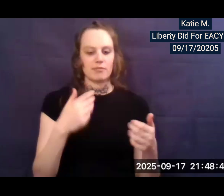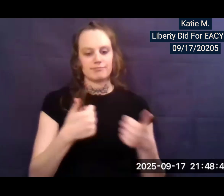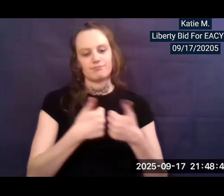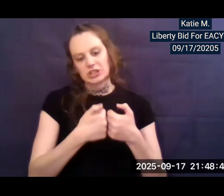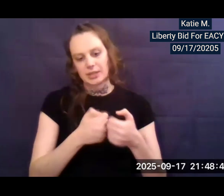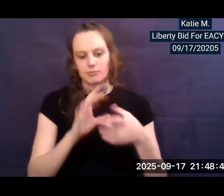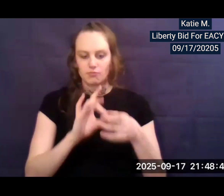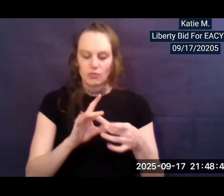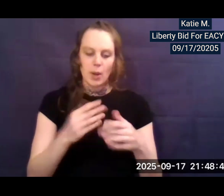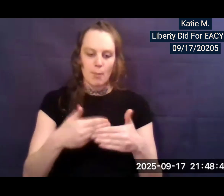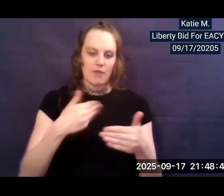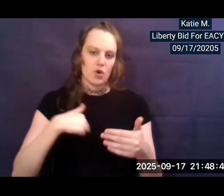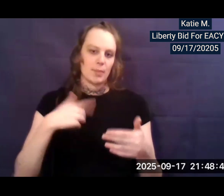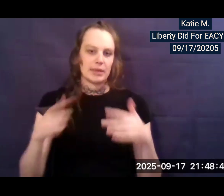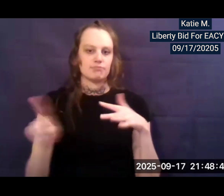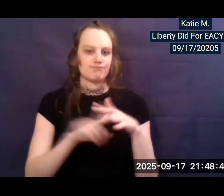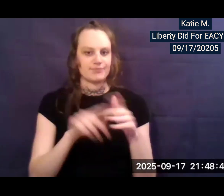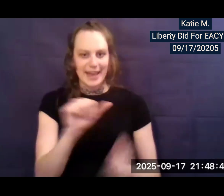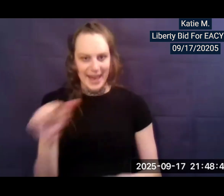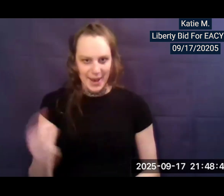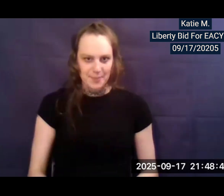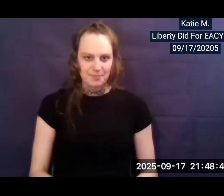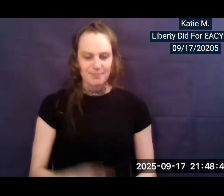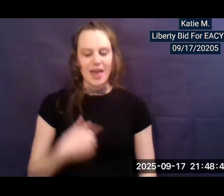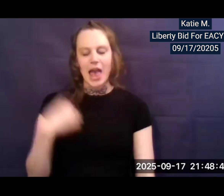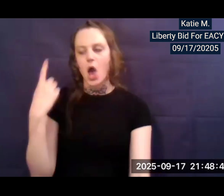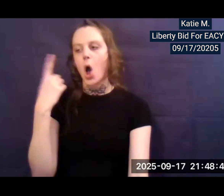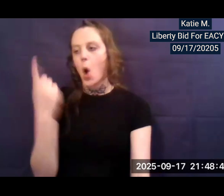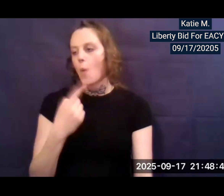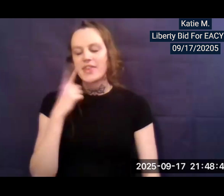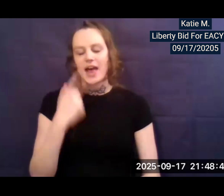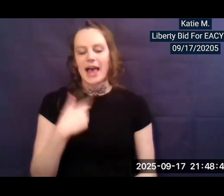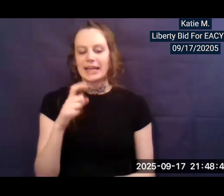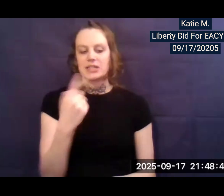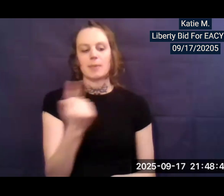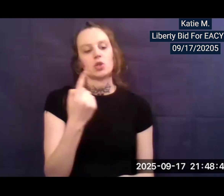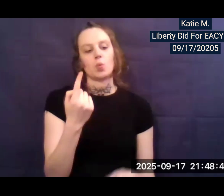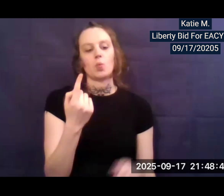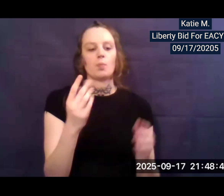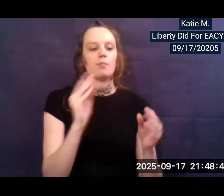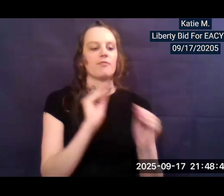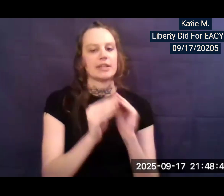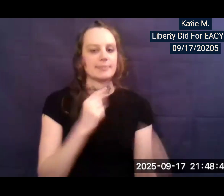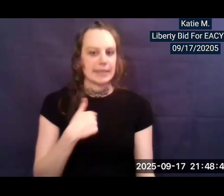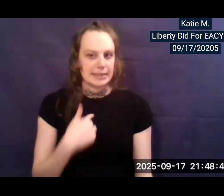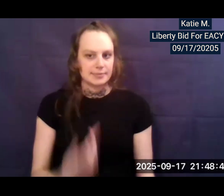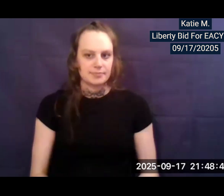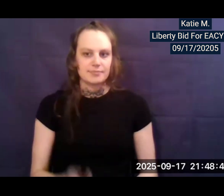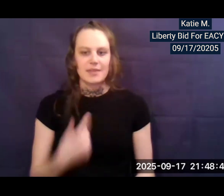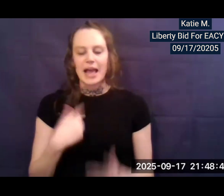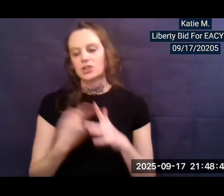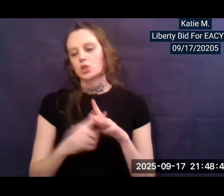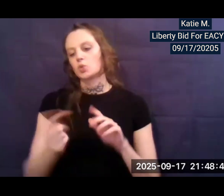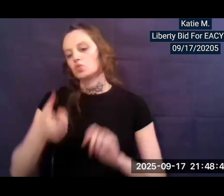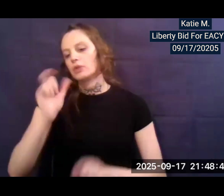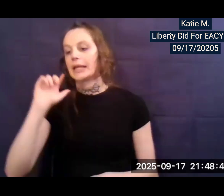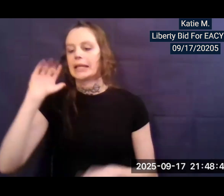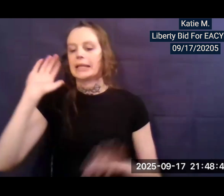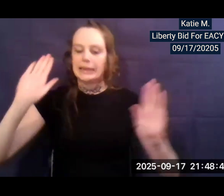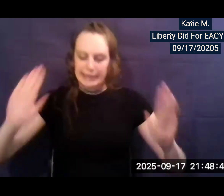me, basically. I was like a late bloomer probably for drinking. I started drinking when I went away to college because I didn't have any